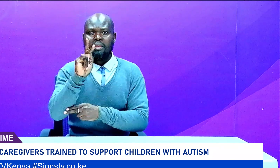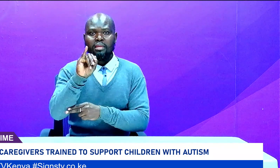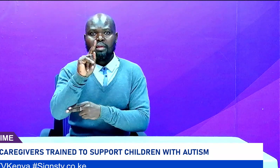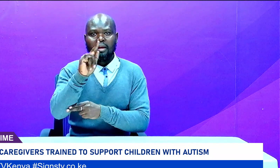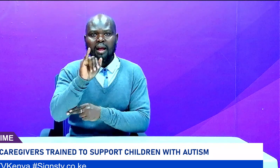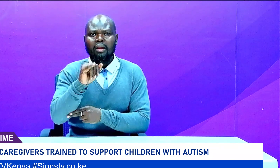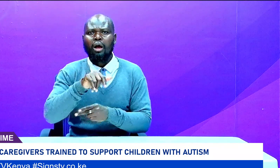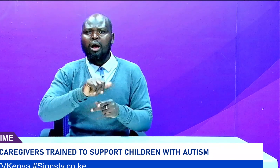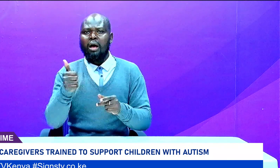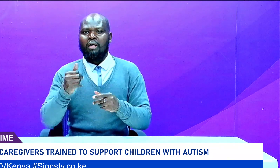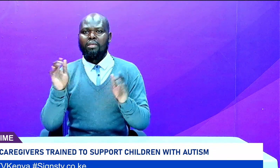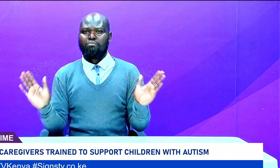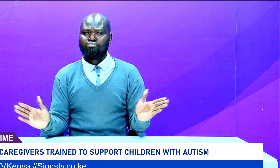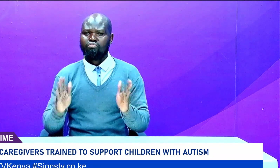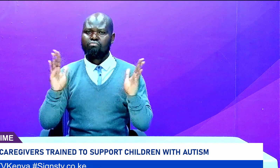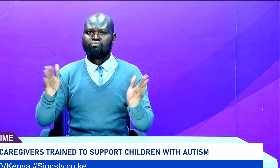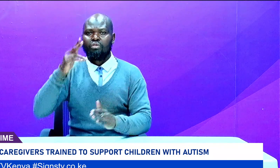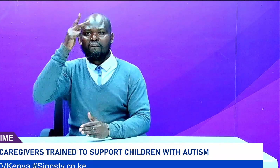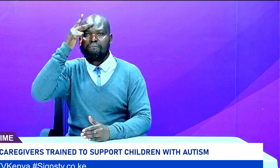and partner